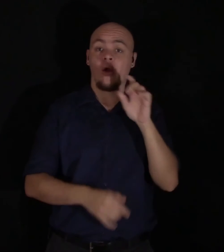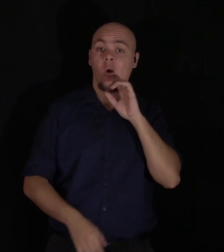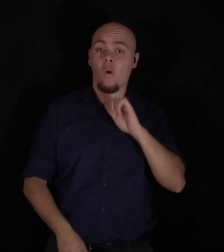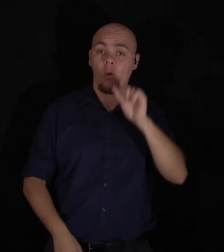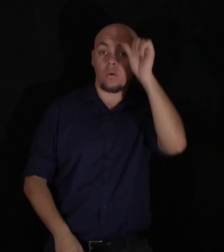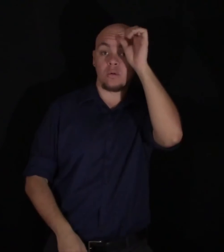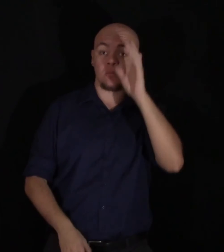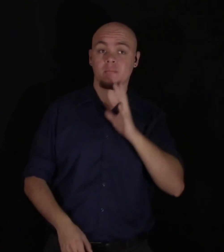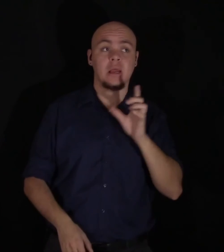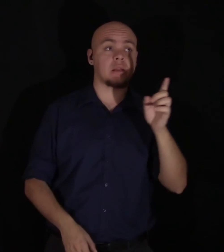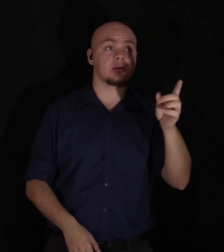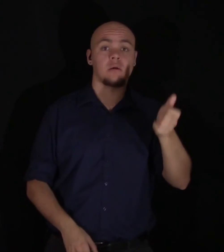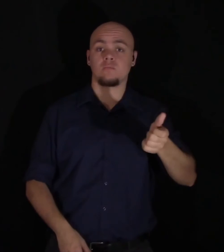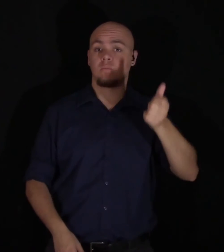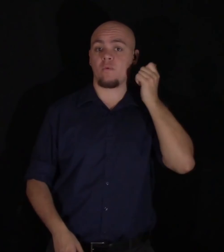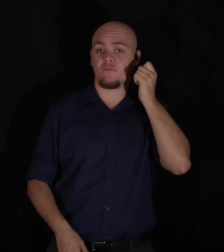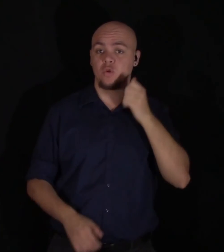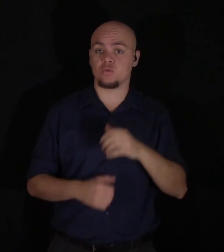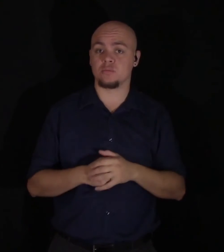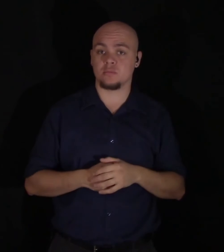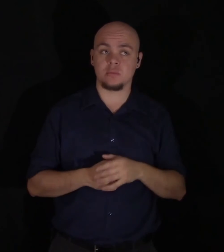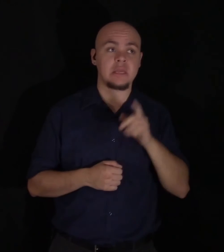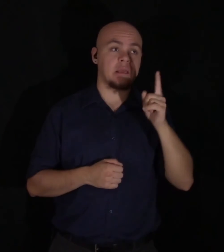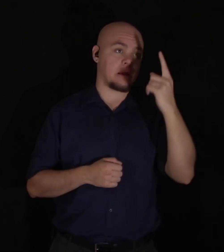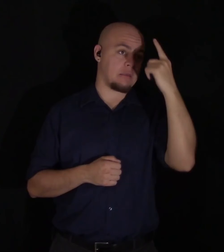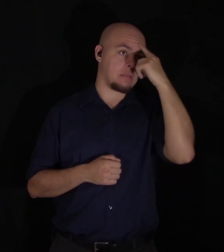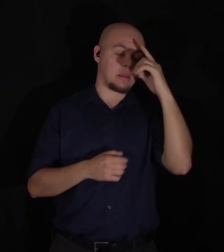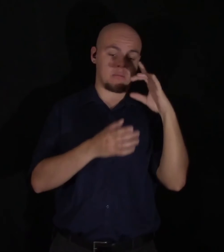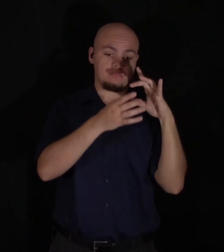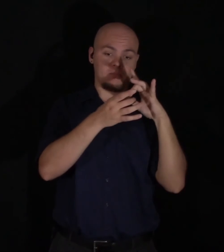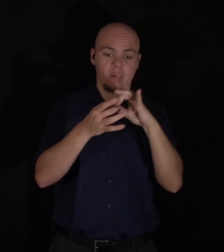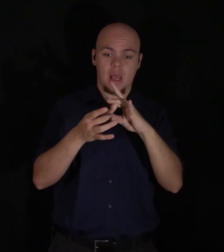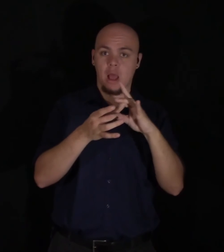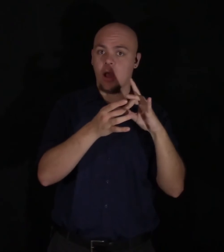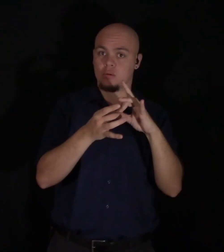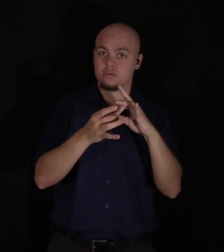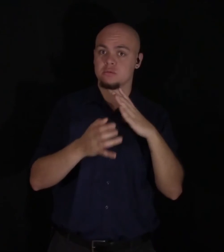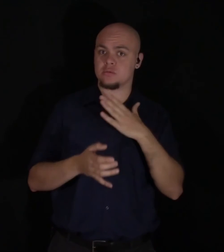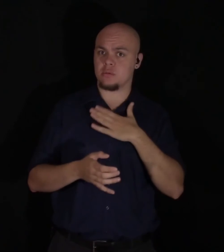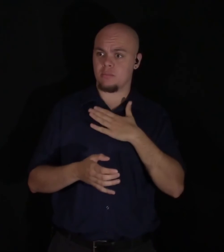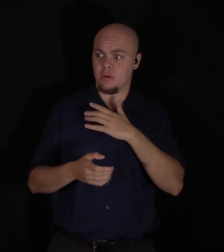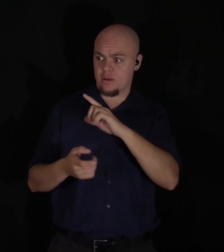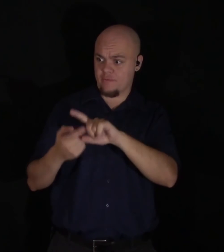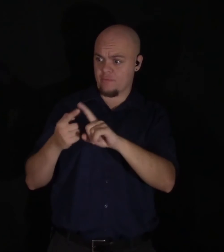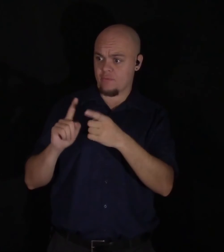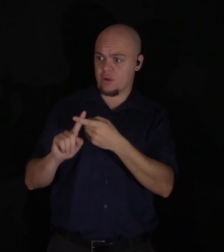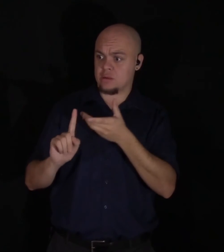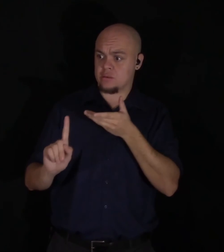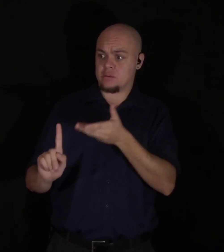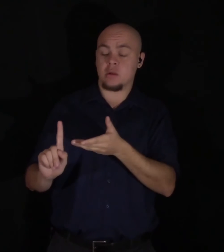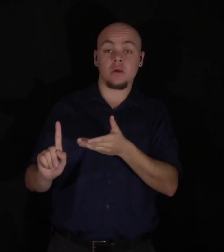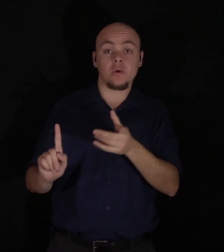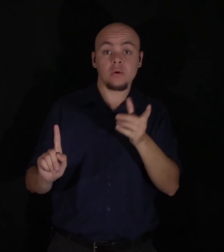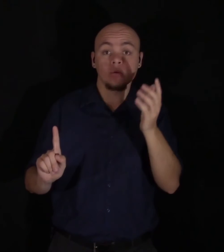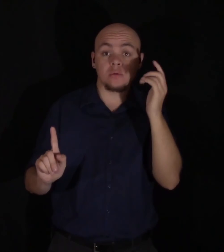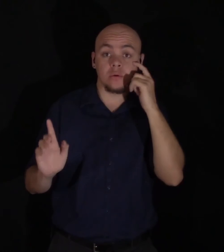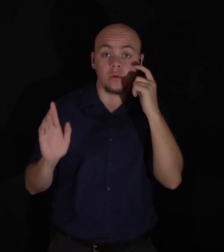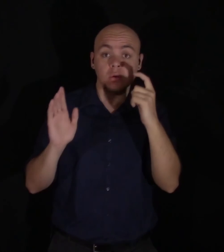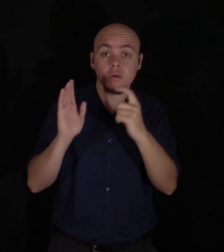decidedly refused, thinking himself bound in honor to my friend, who, when he found the father